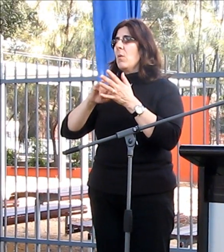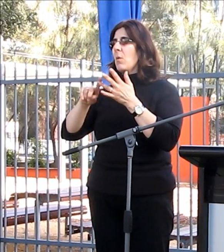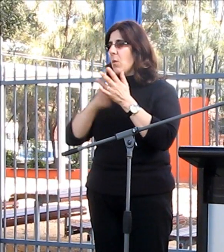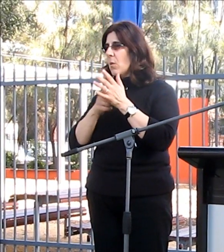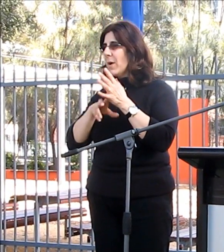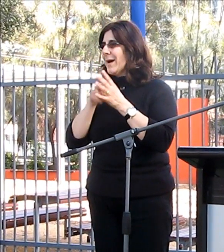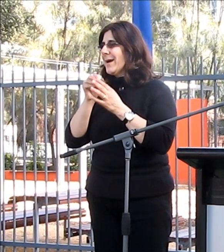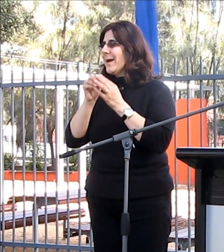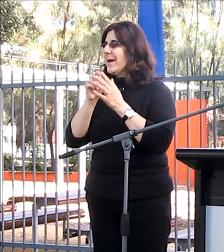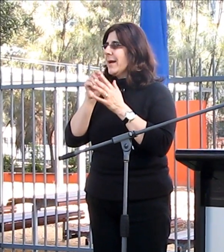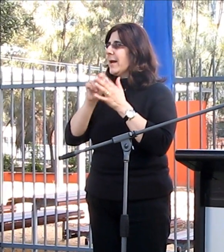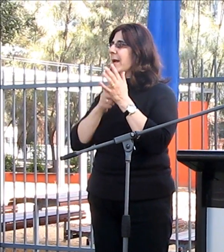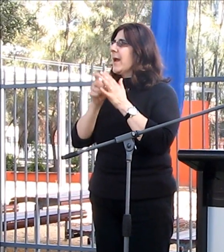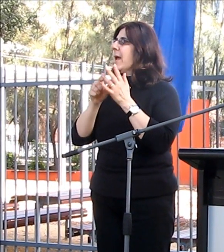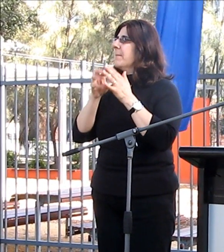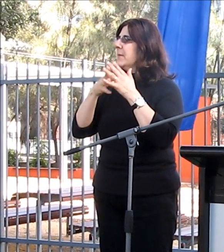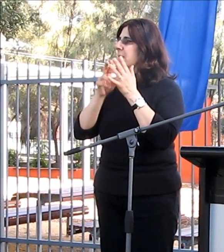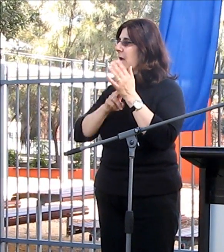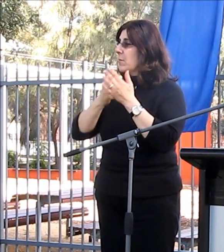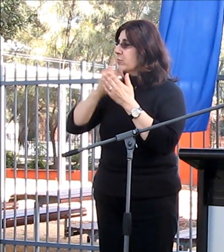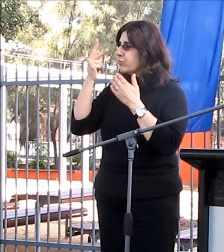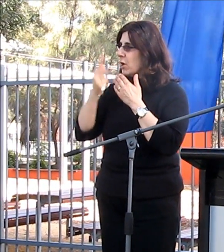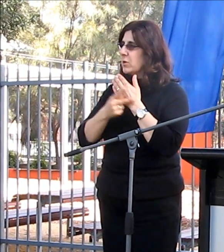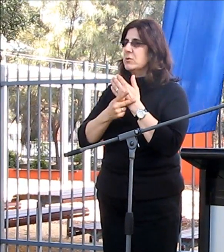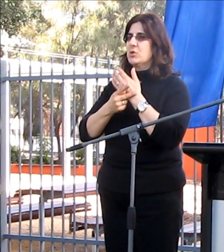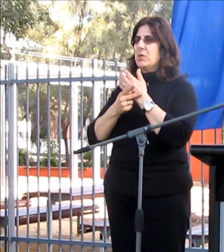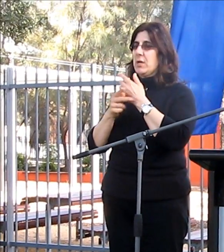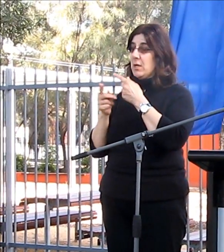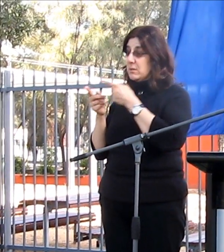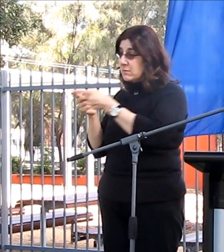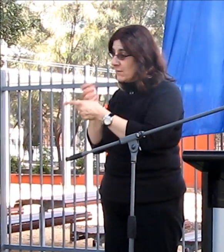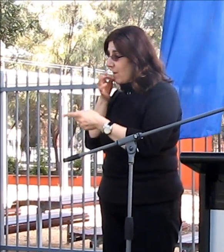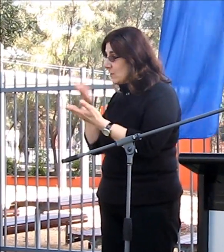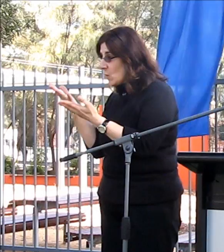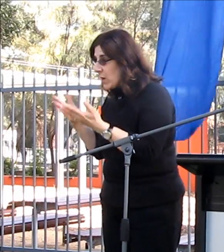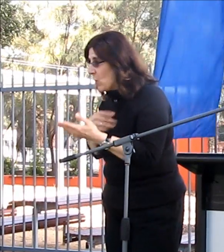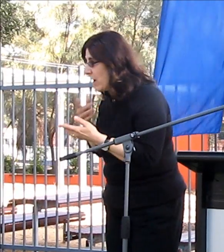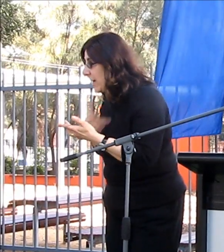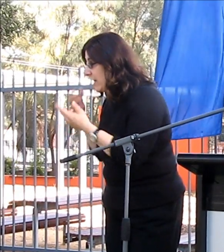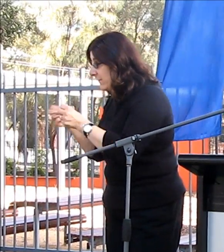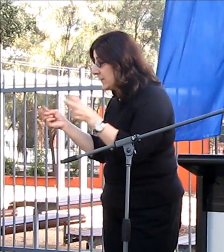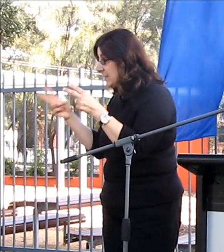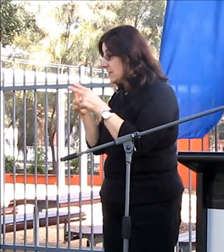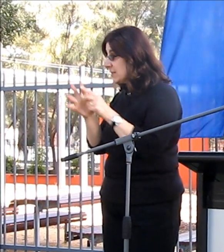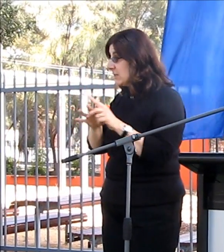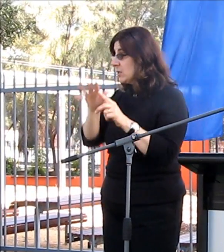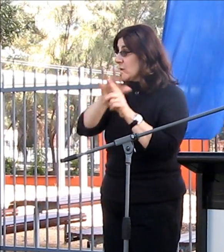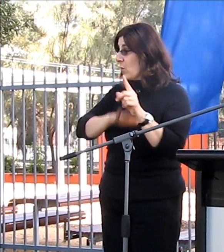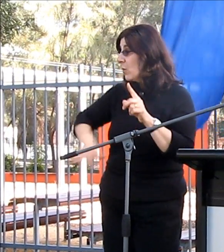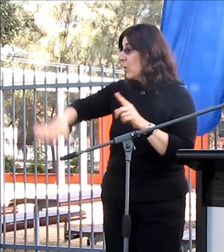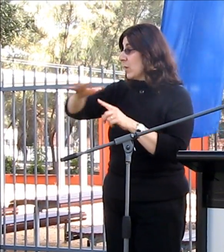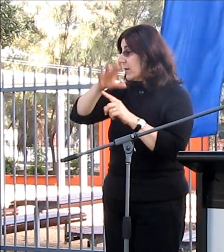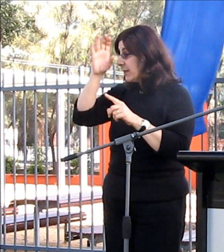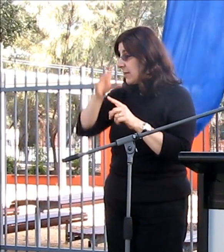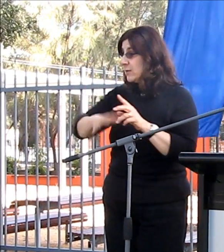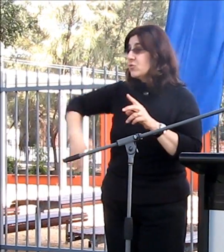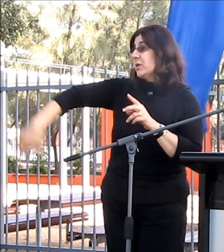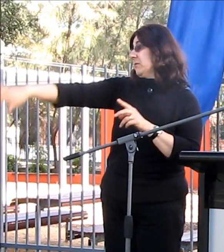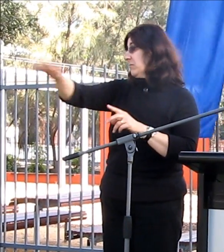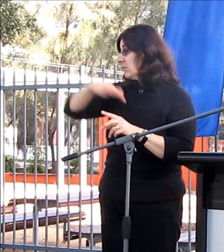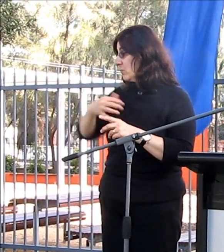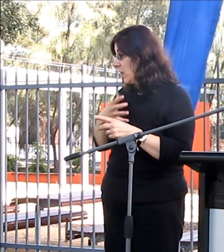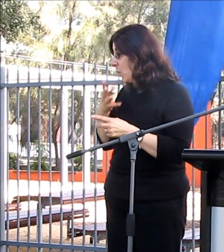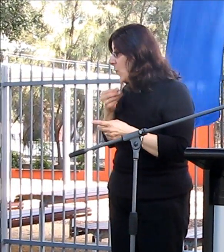with those homeless people, identifying where they might like to go, whether it be in Sydney or the outer metropolitan area or even in regional